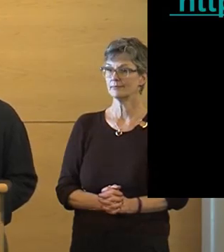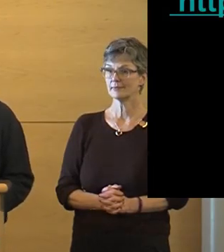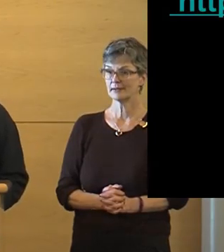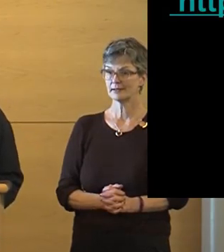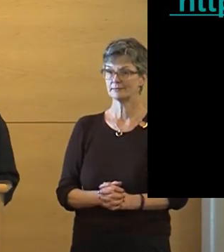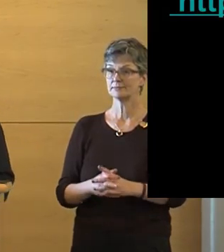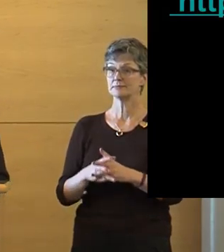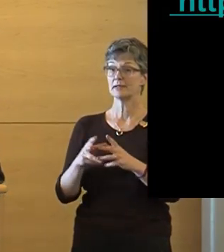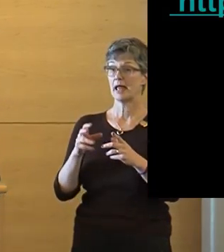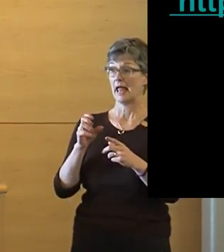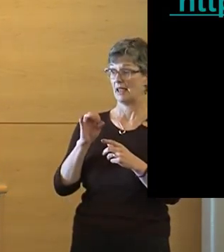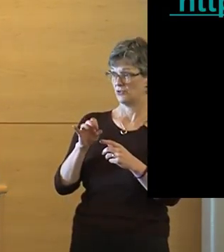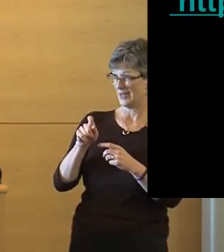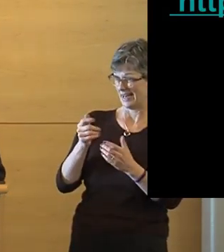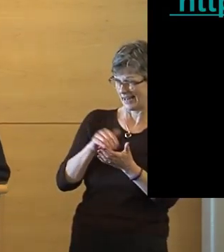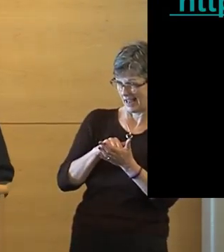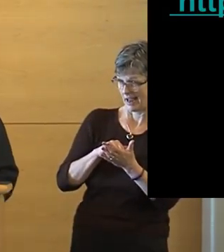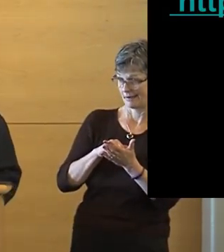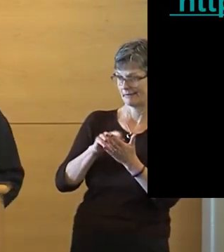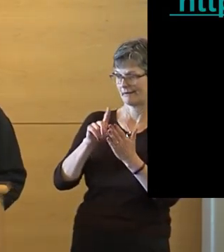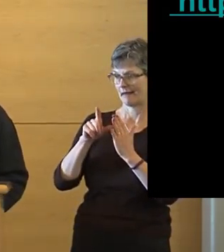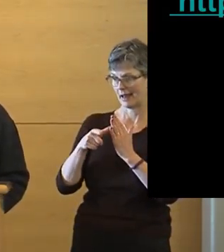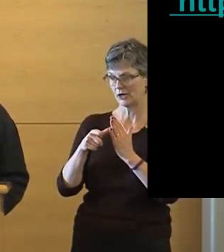tinyurl.com/A11YCSEA2017. So